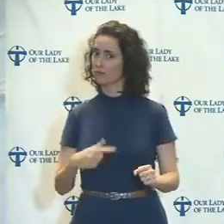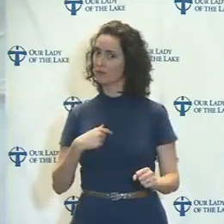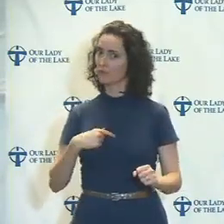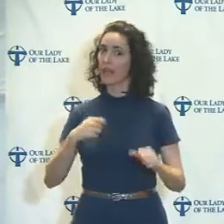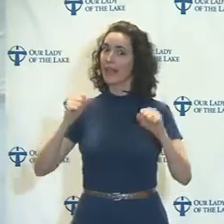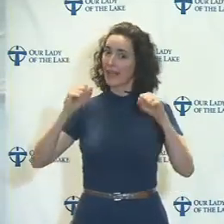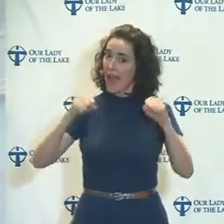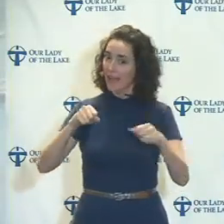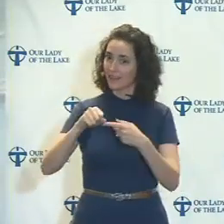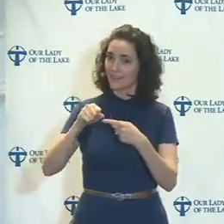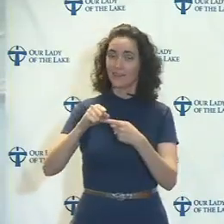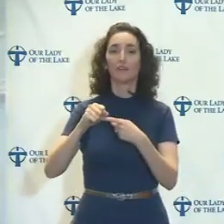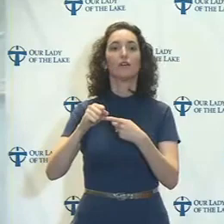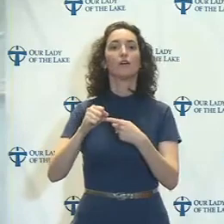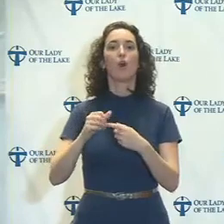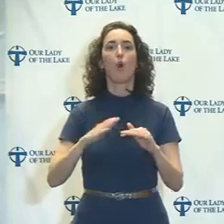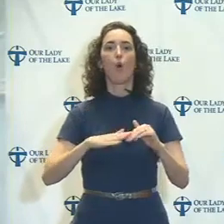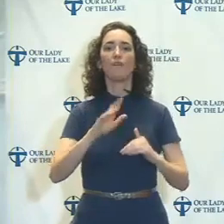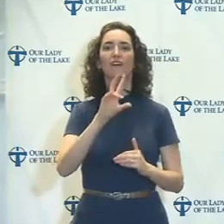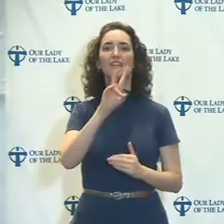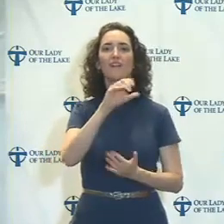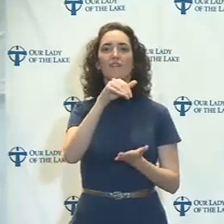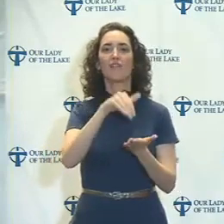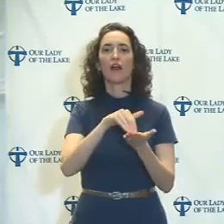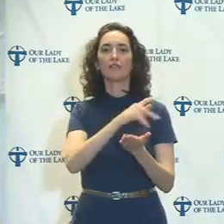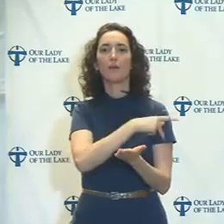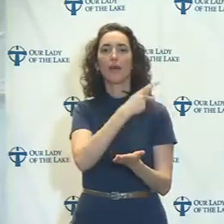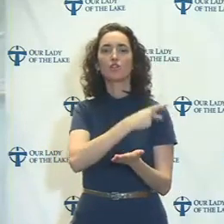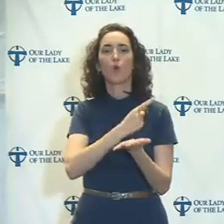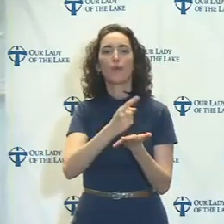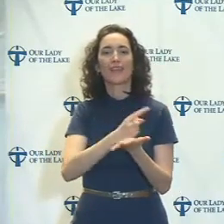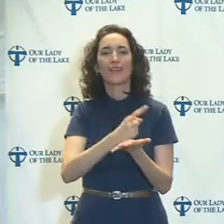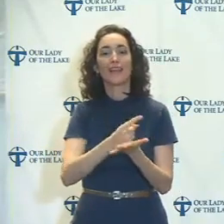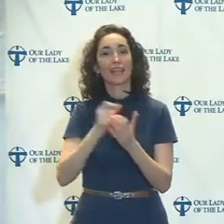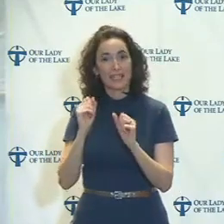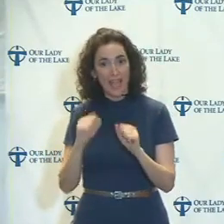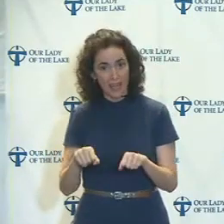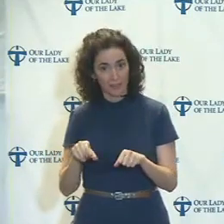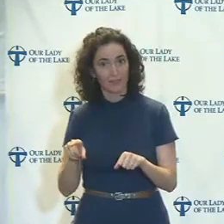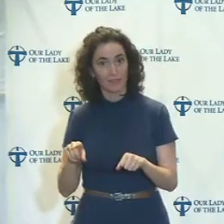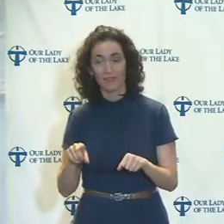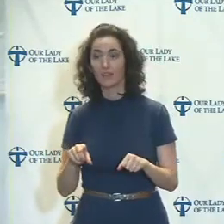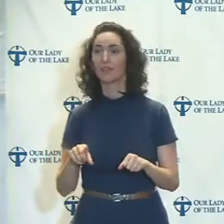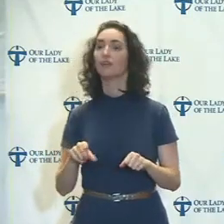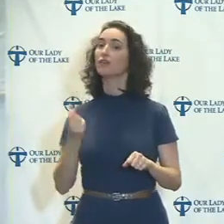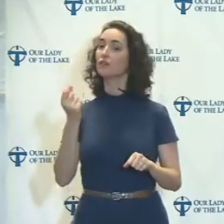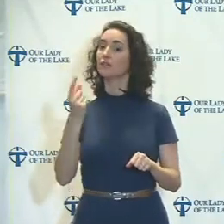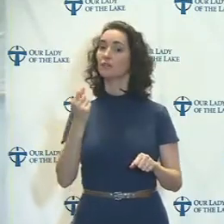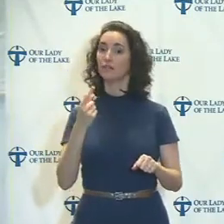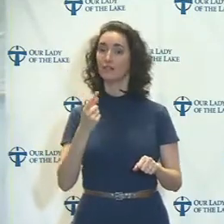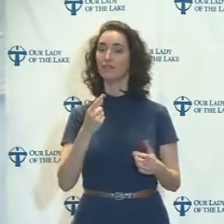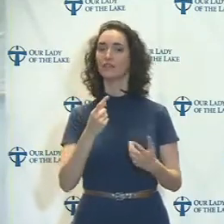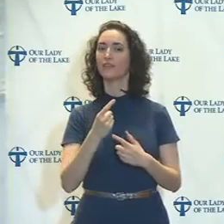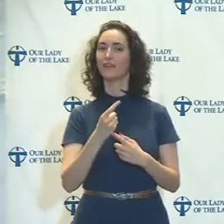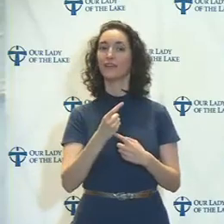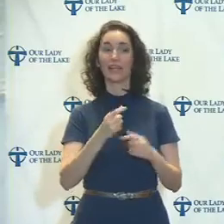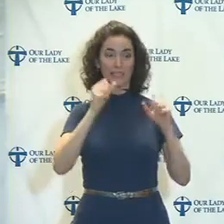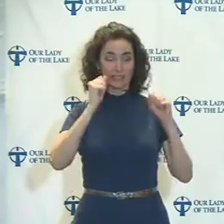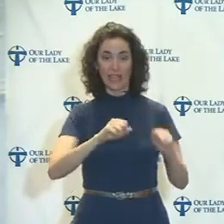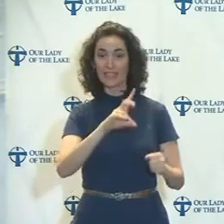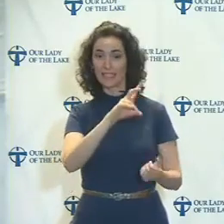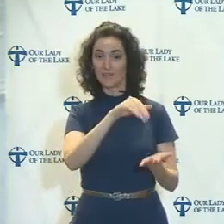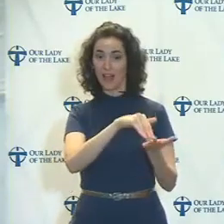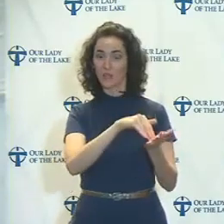capacity, to vaccinate more than 7,000 patients a week. Our capacity will only be limited by our